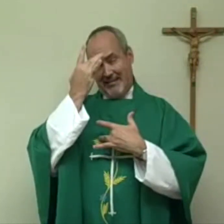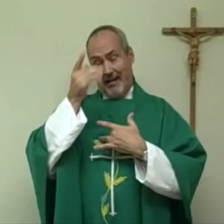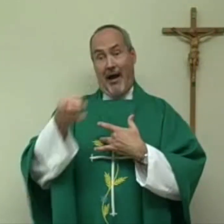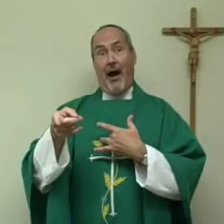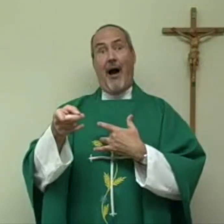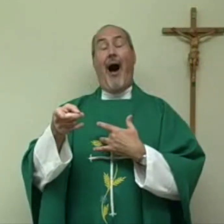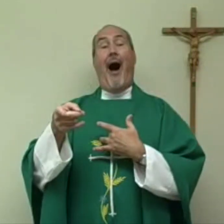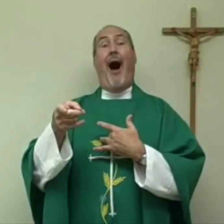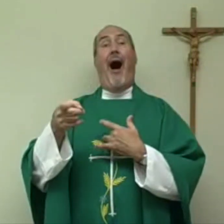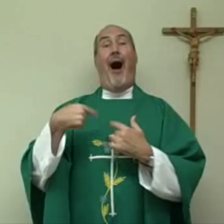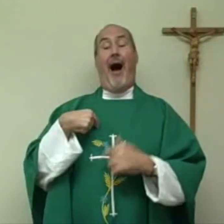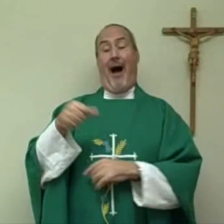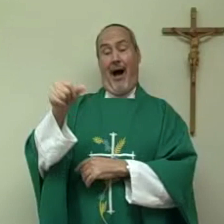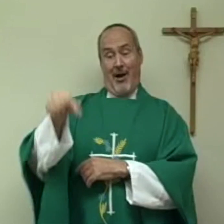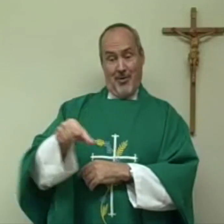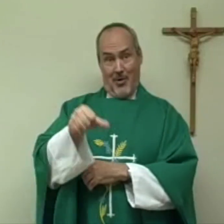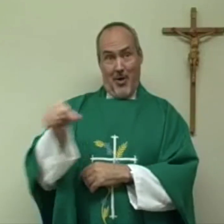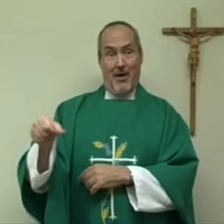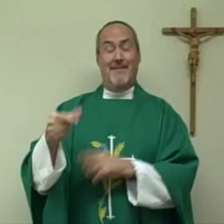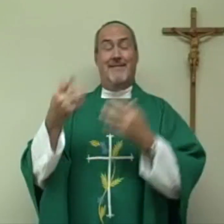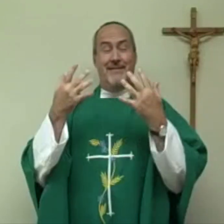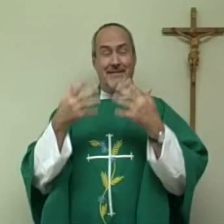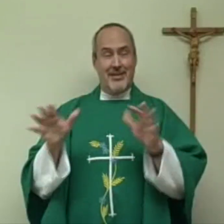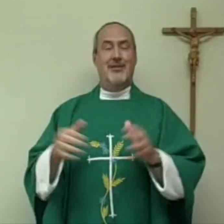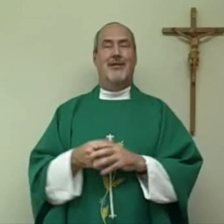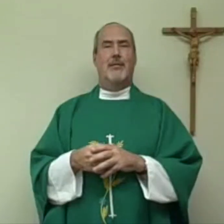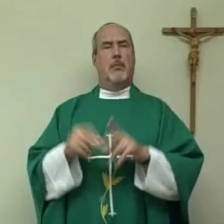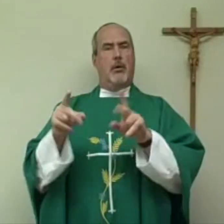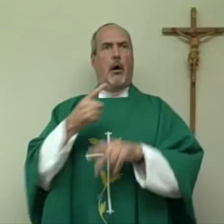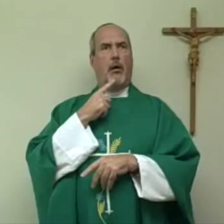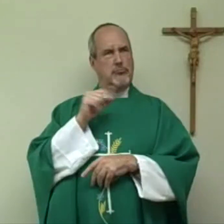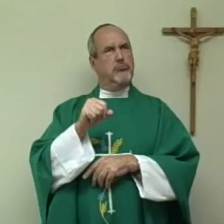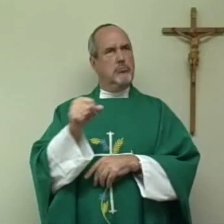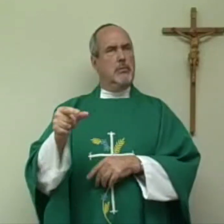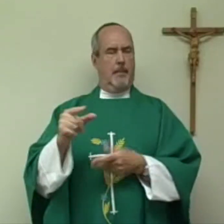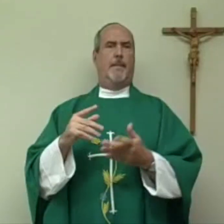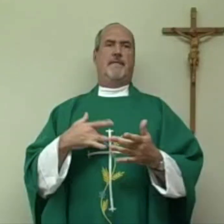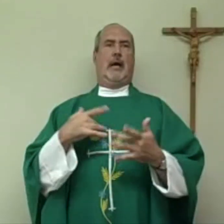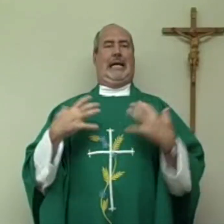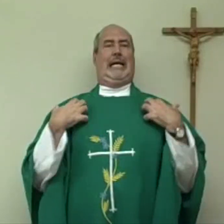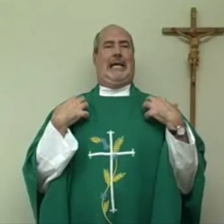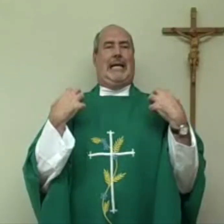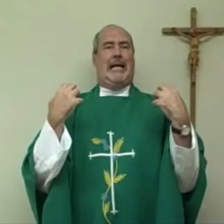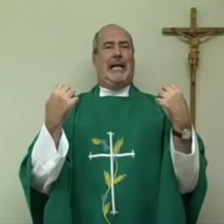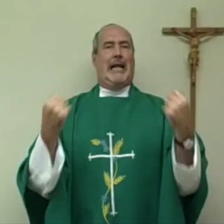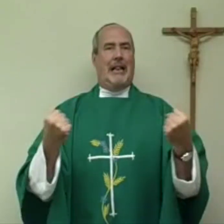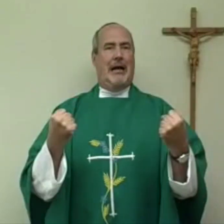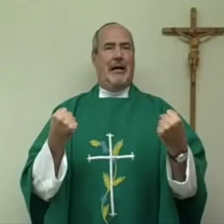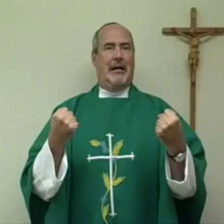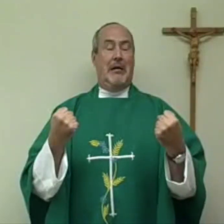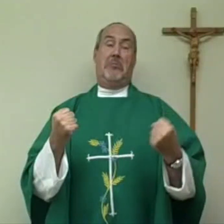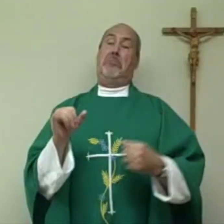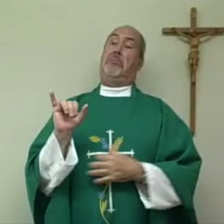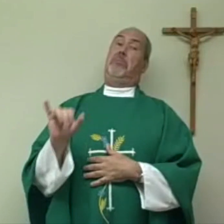have been times that people have told me that when I've anointed them, that afterwards they feel